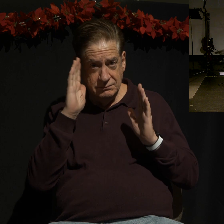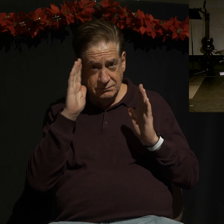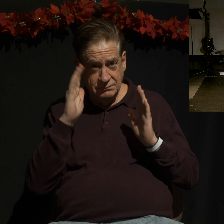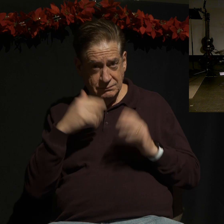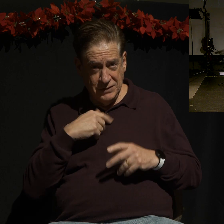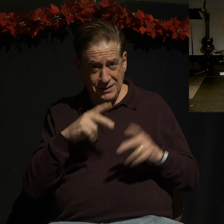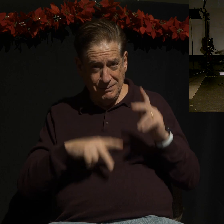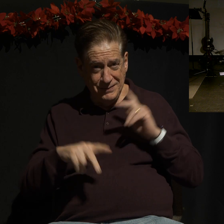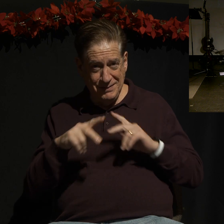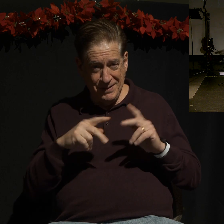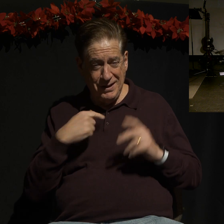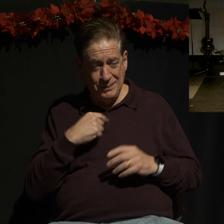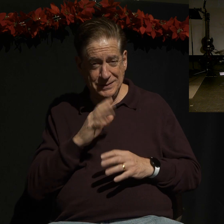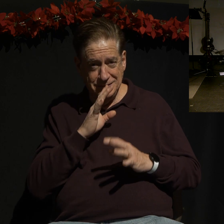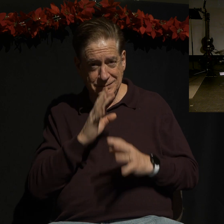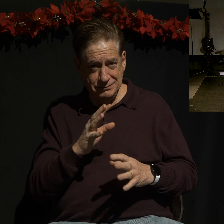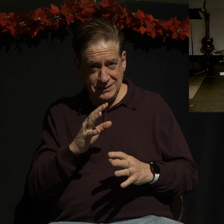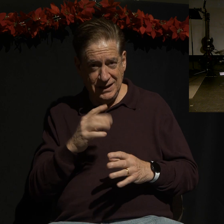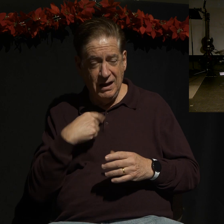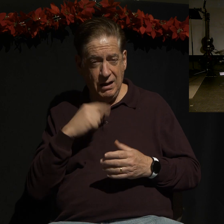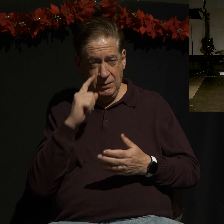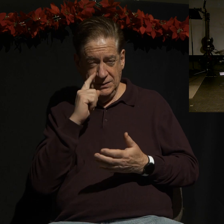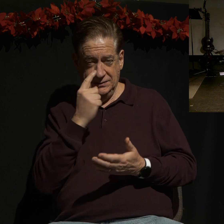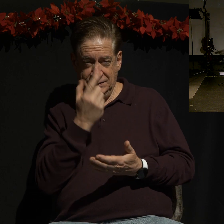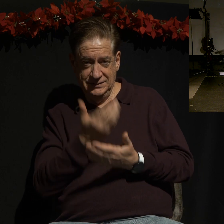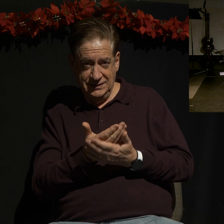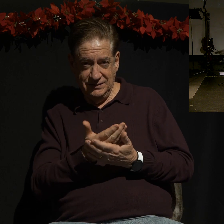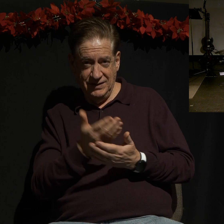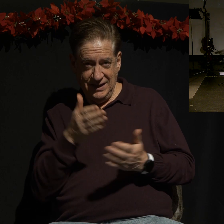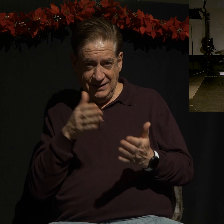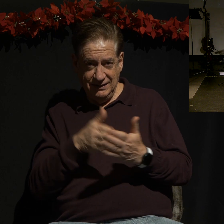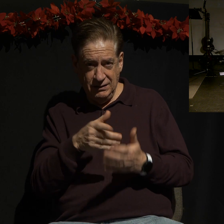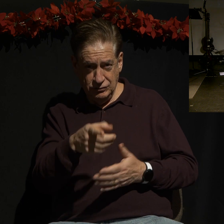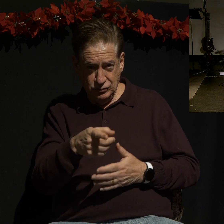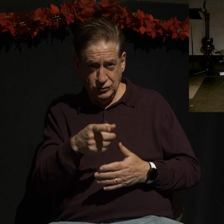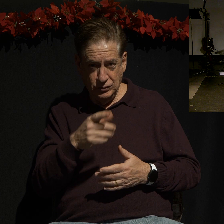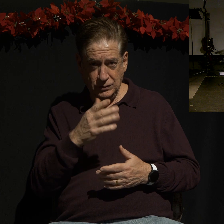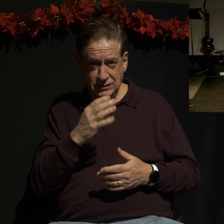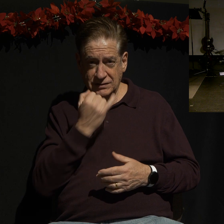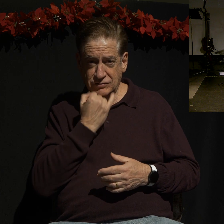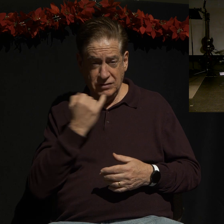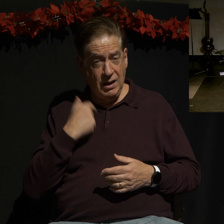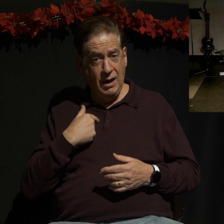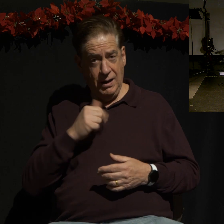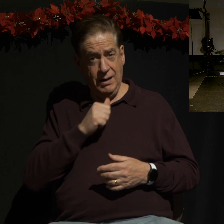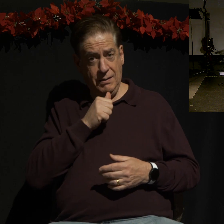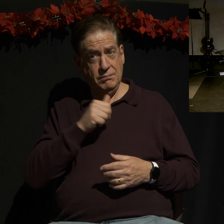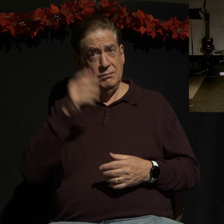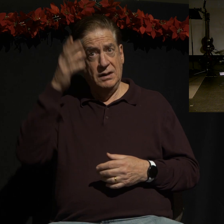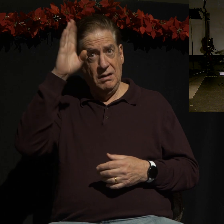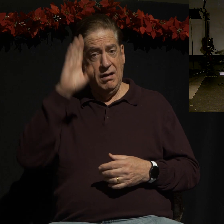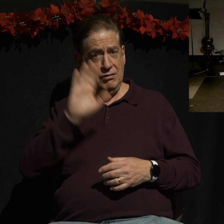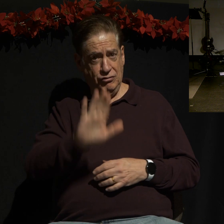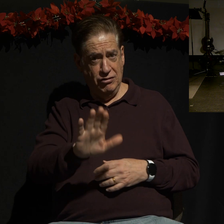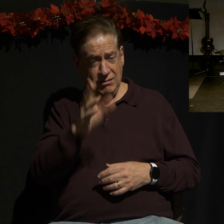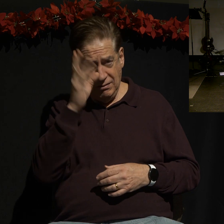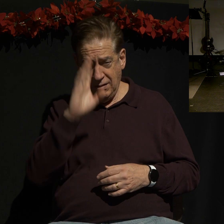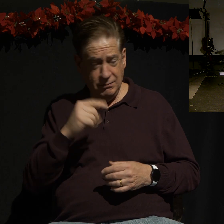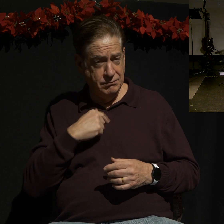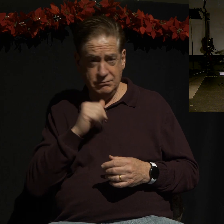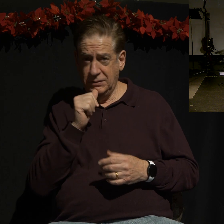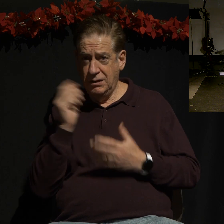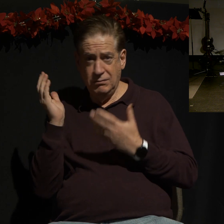I will testify against you, Israel. I am God, your God. I bring no charges against you concerning